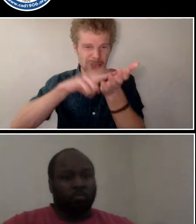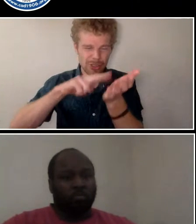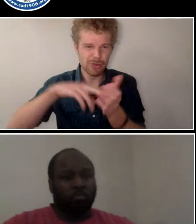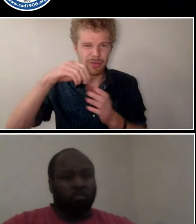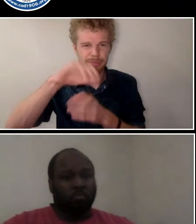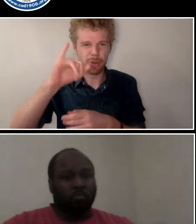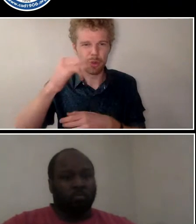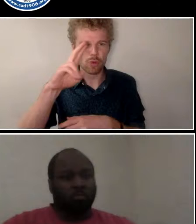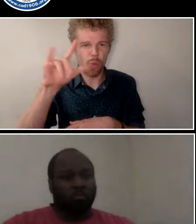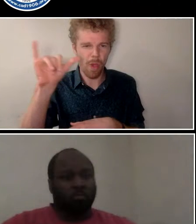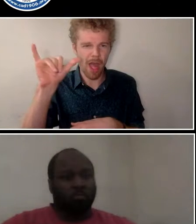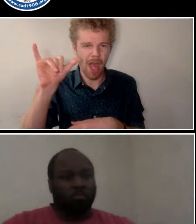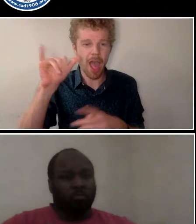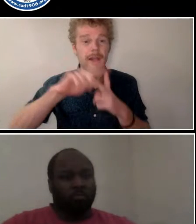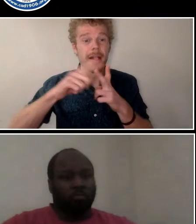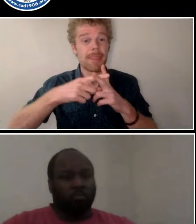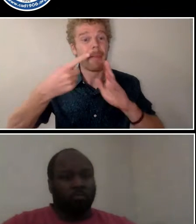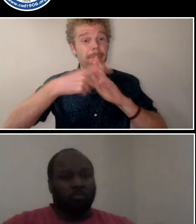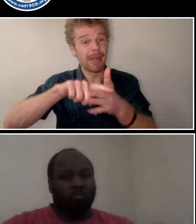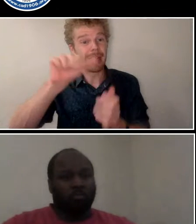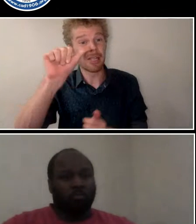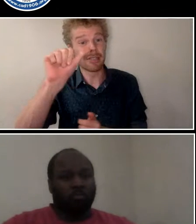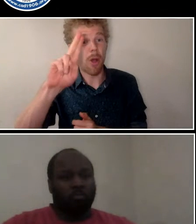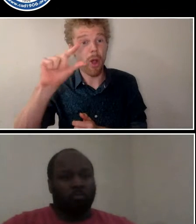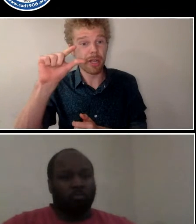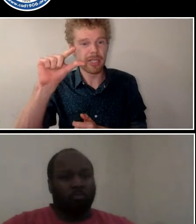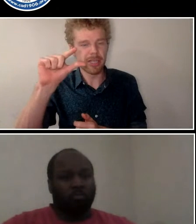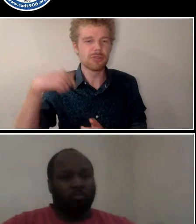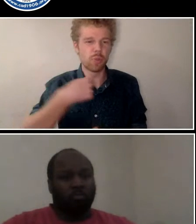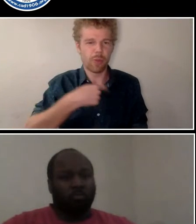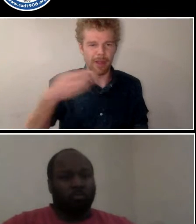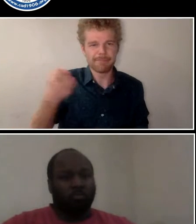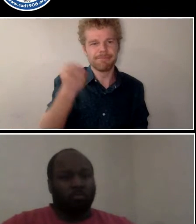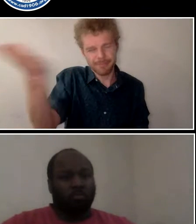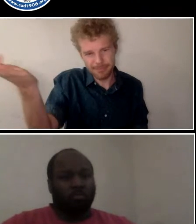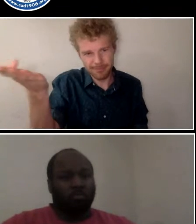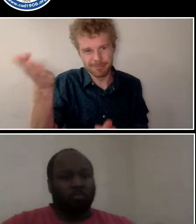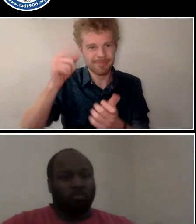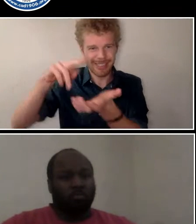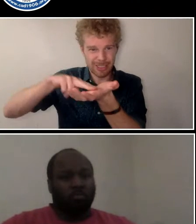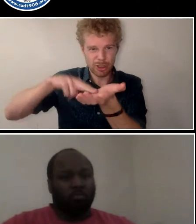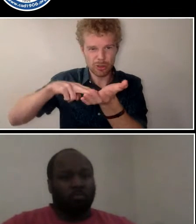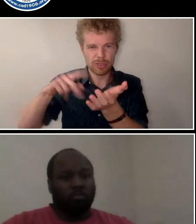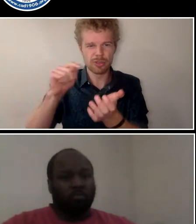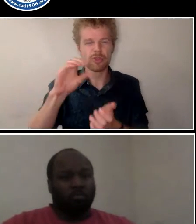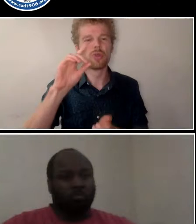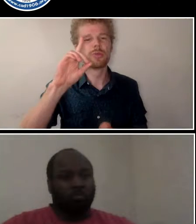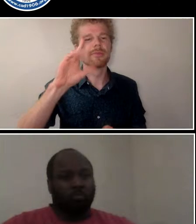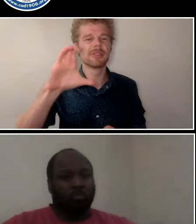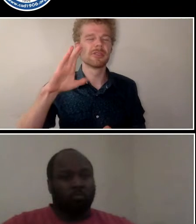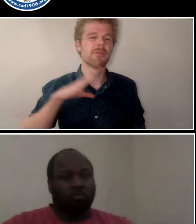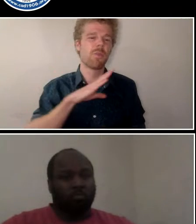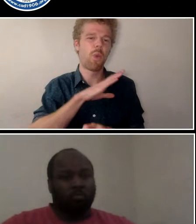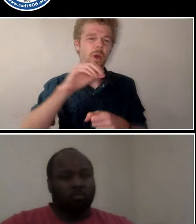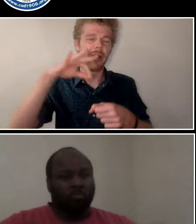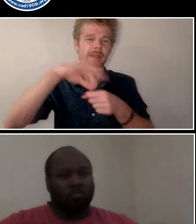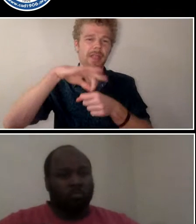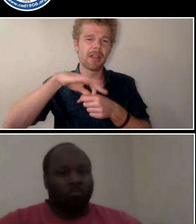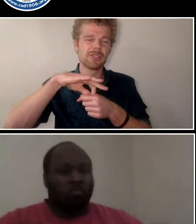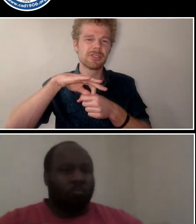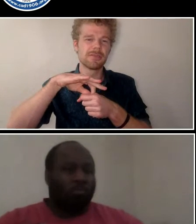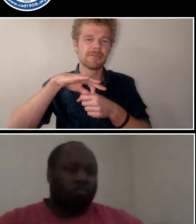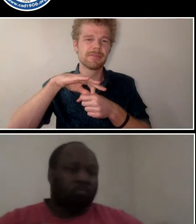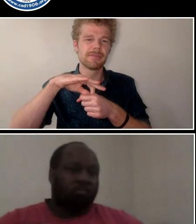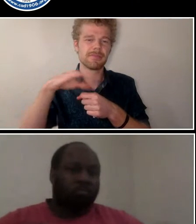your commissioner. I introduced myself to them and told them a little bit about myself, and I got the signatures I needed so that